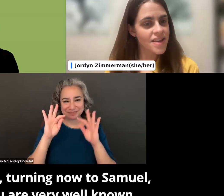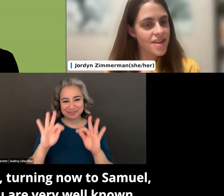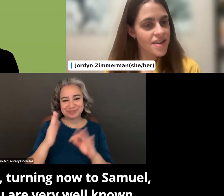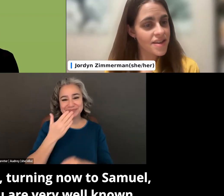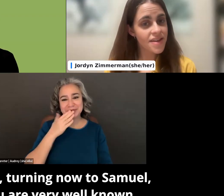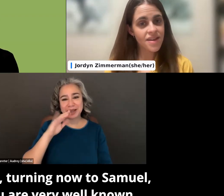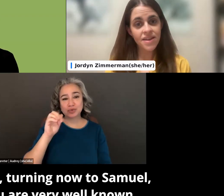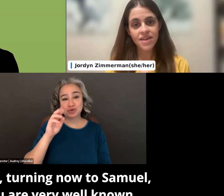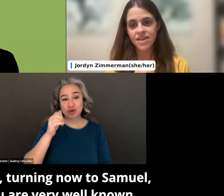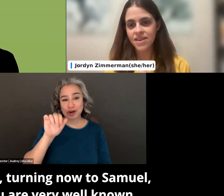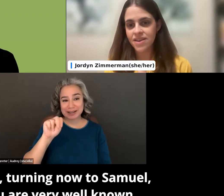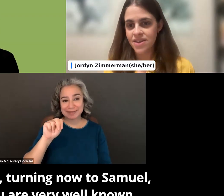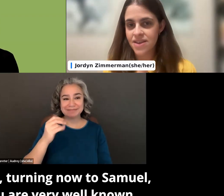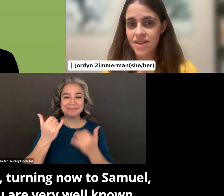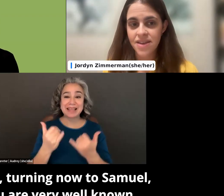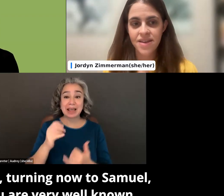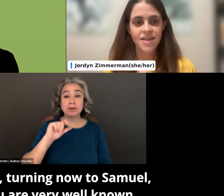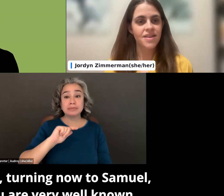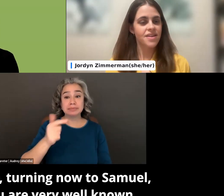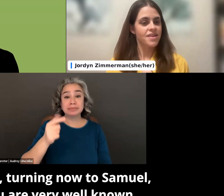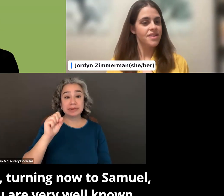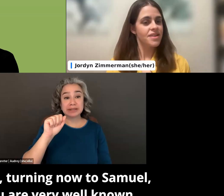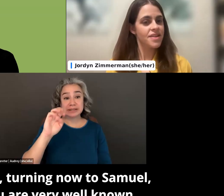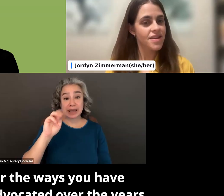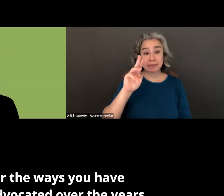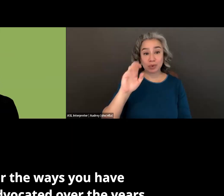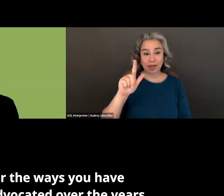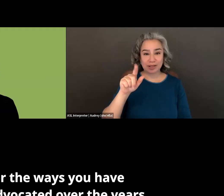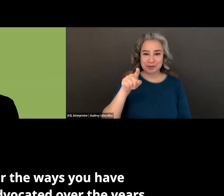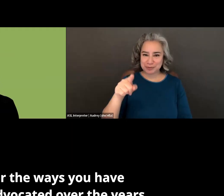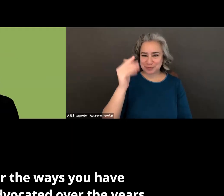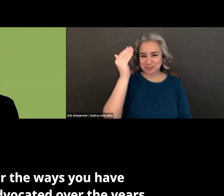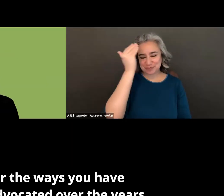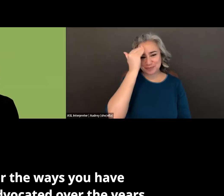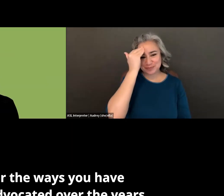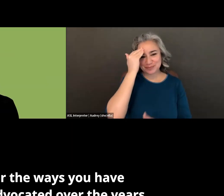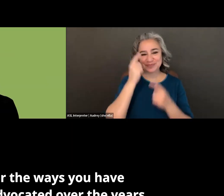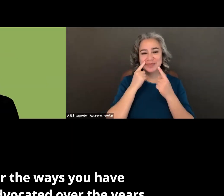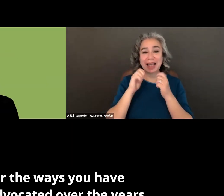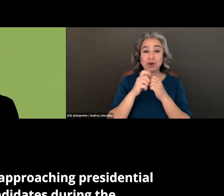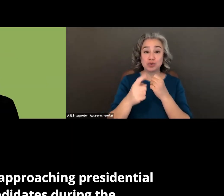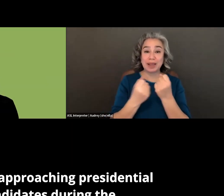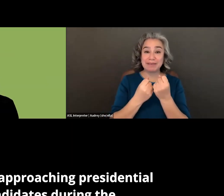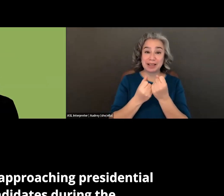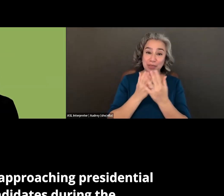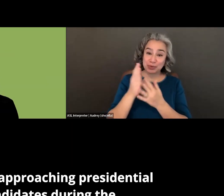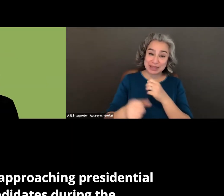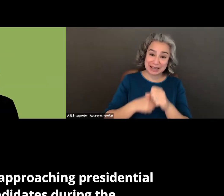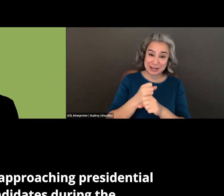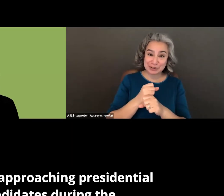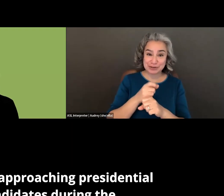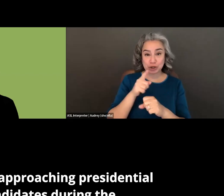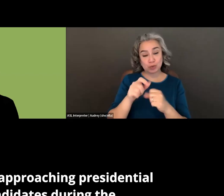Turning now to Samuel, you are very well known for the ways you have advocated over the years by